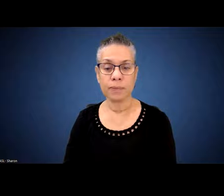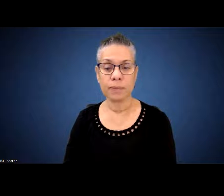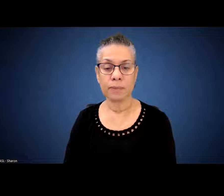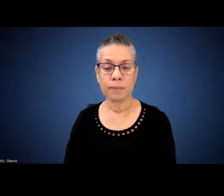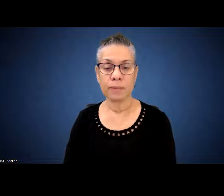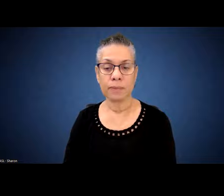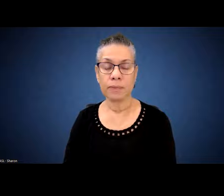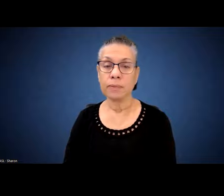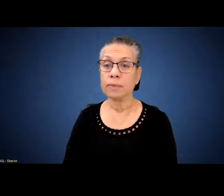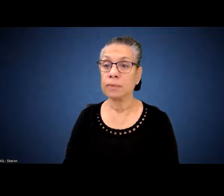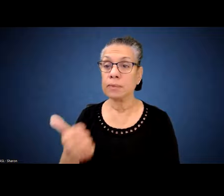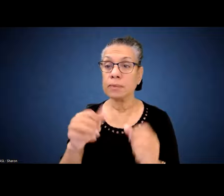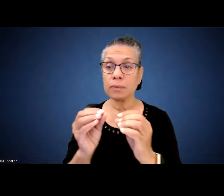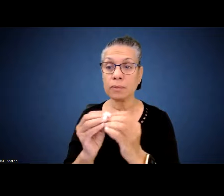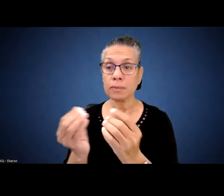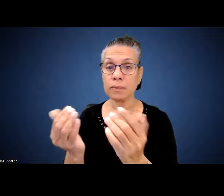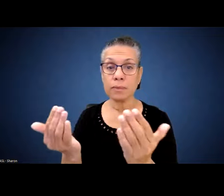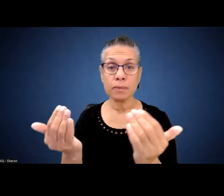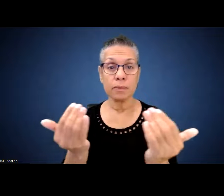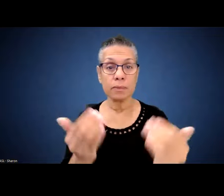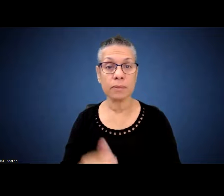There are others.